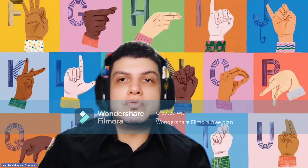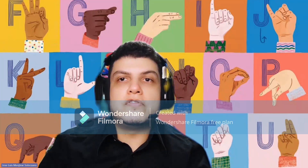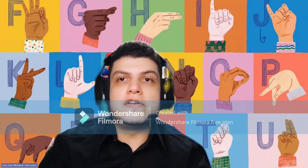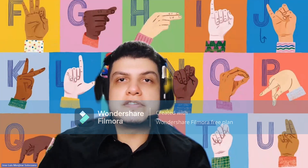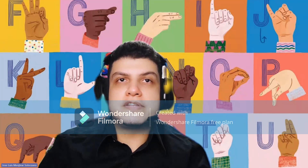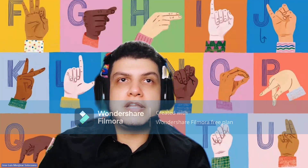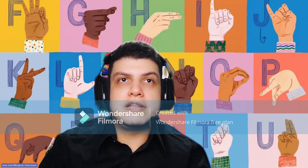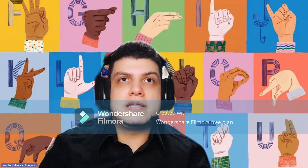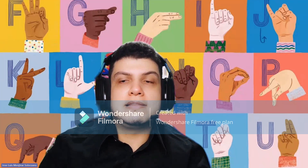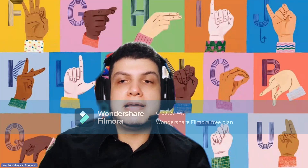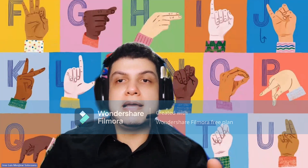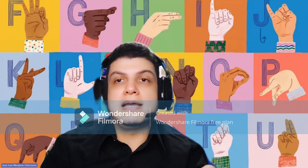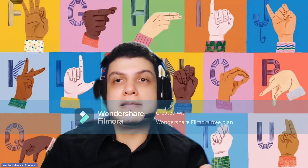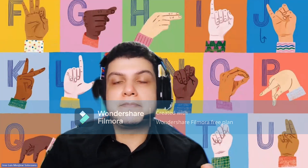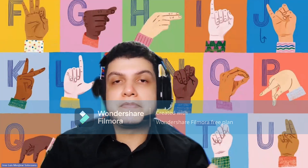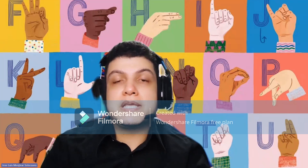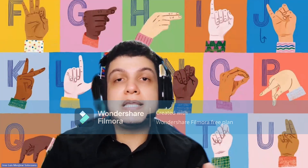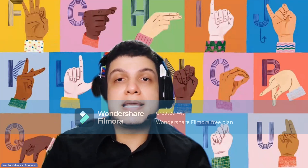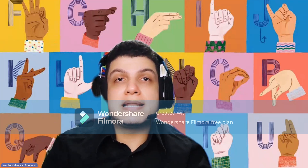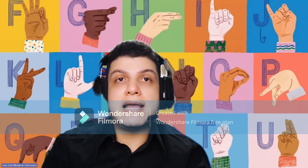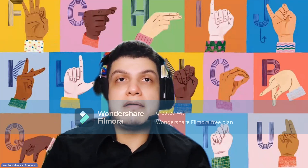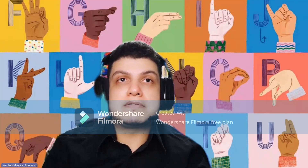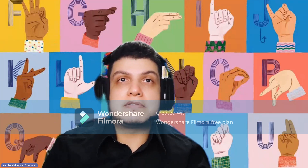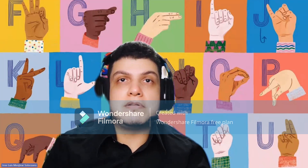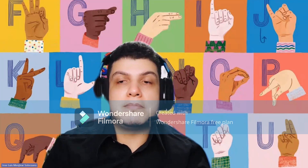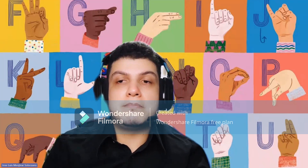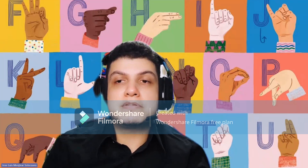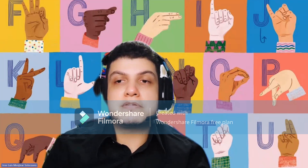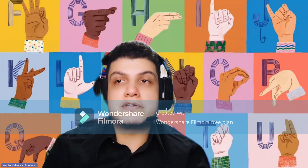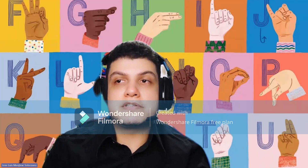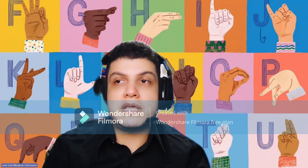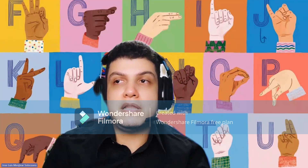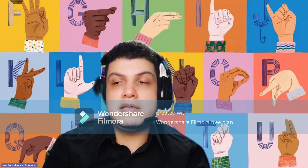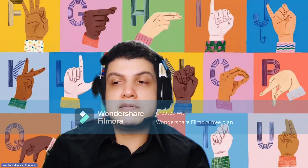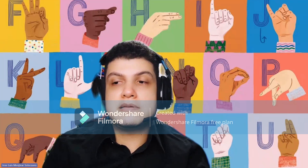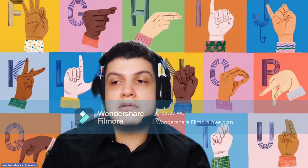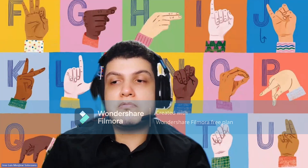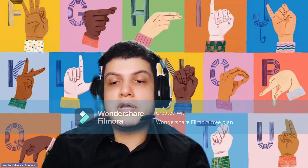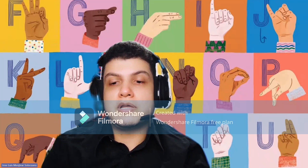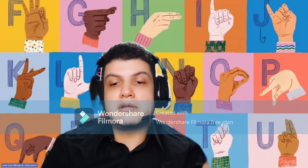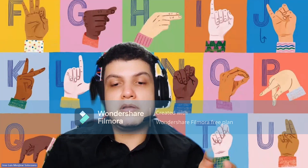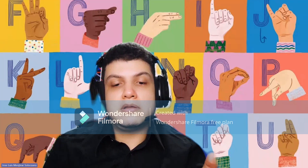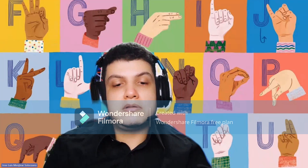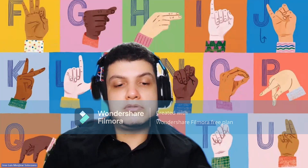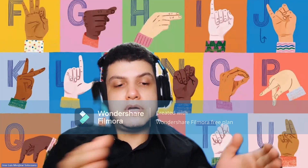to understand that it can have some misunderstandings when you